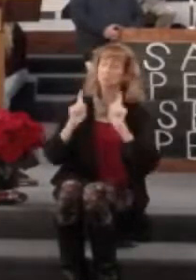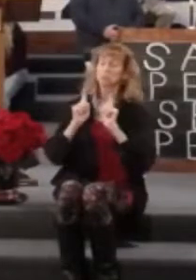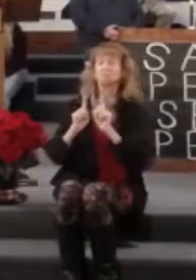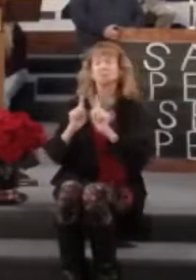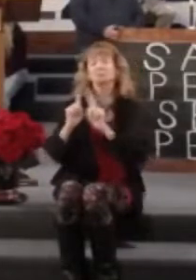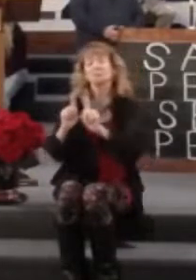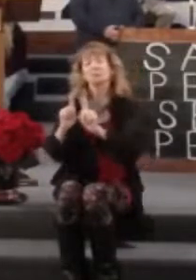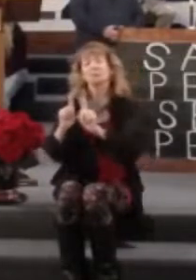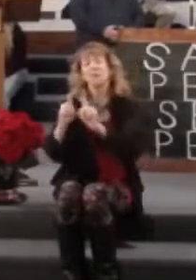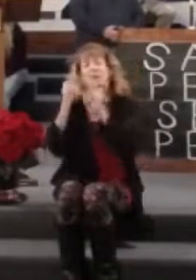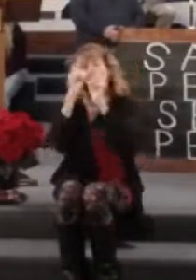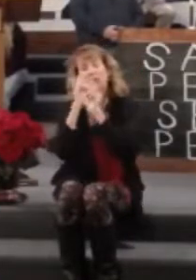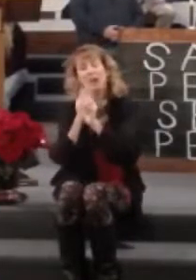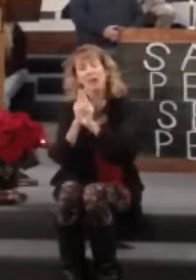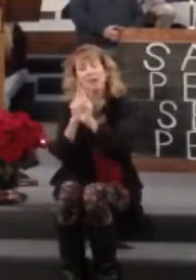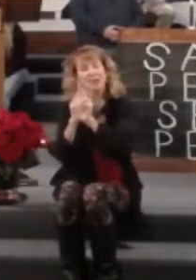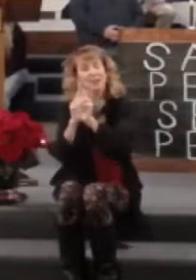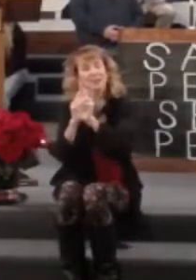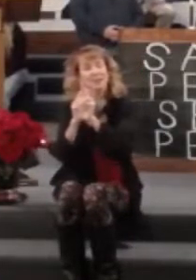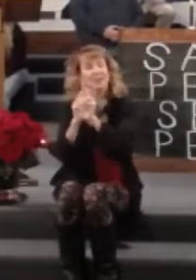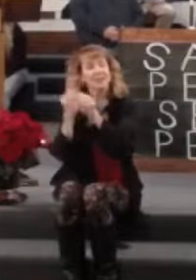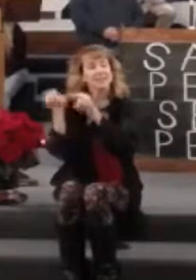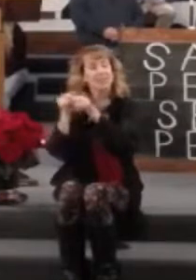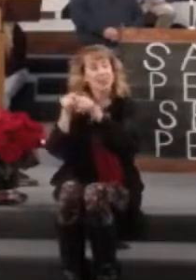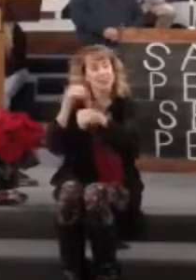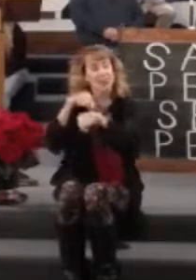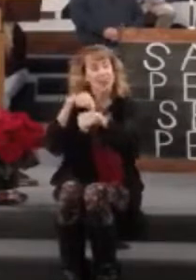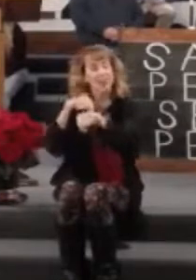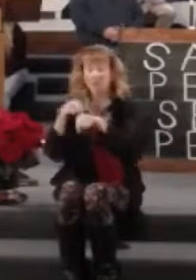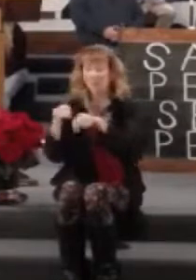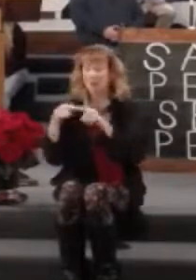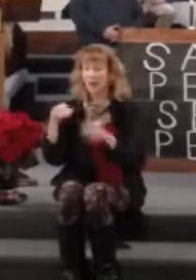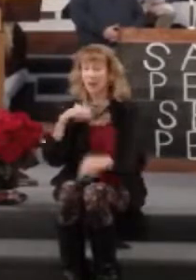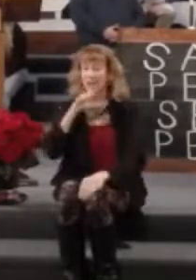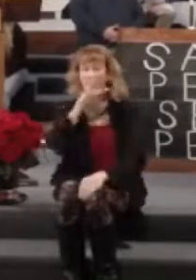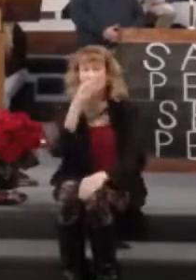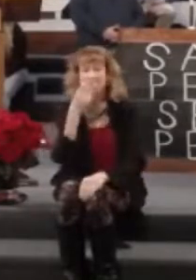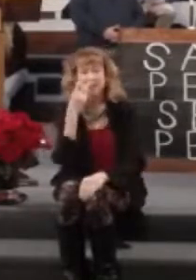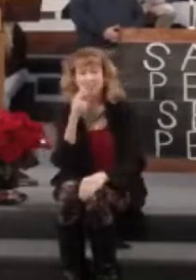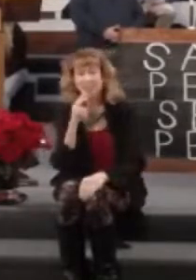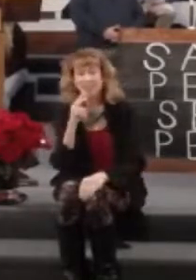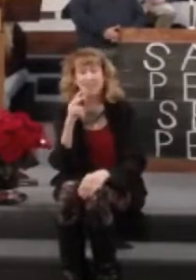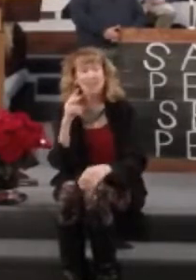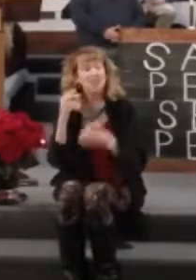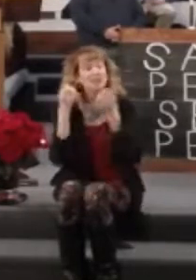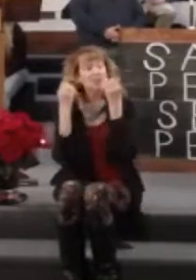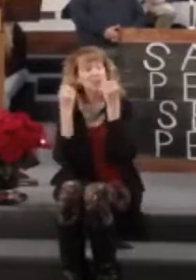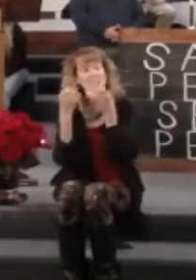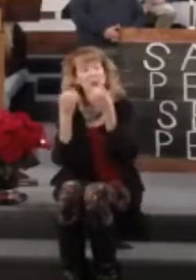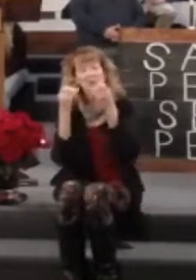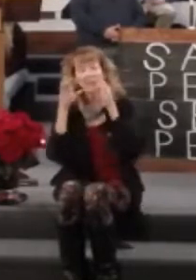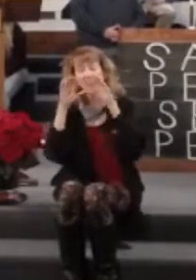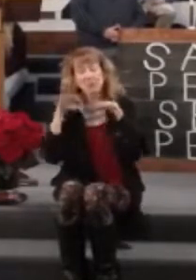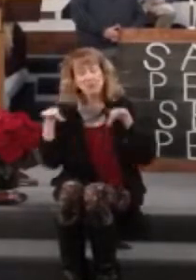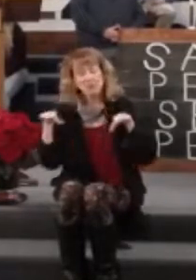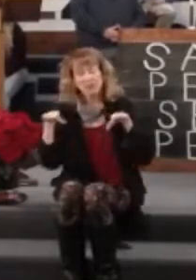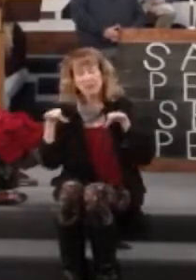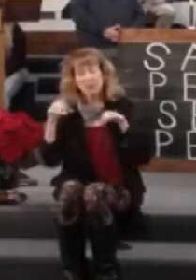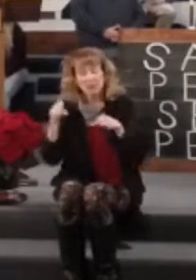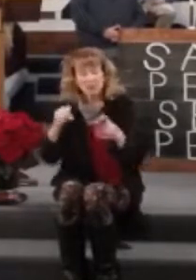the saddest thing I've seen after 35 years on the mission field is children sick and dying because there's no doctor to care for